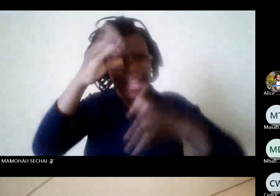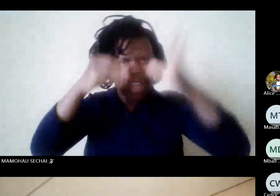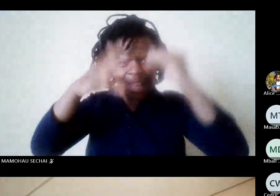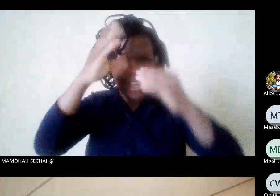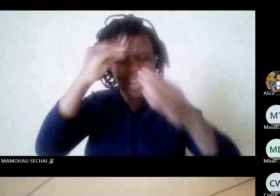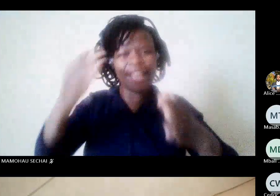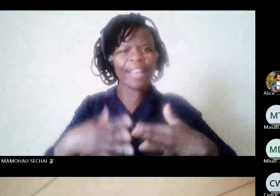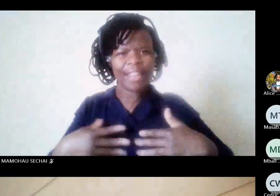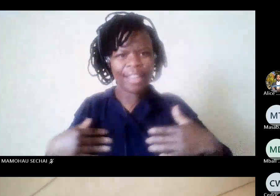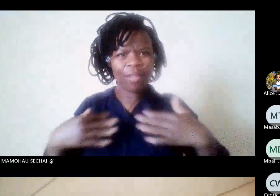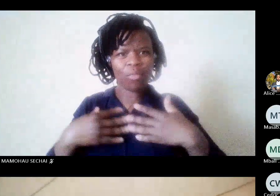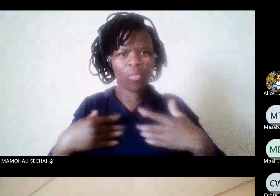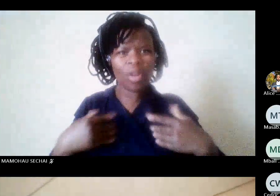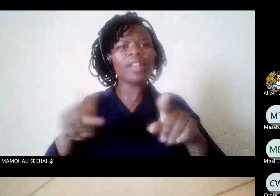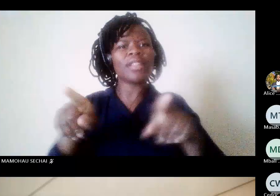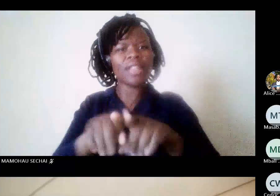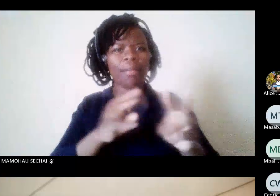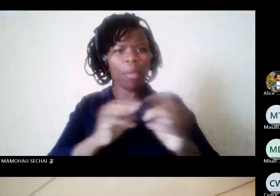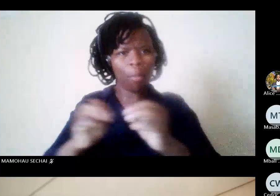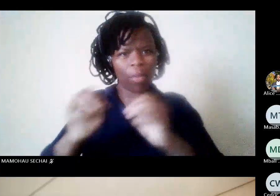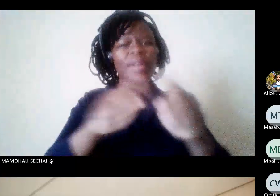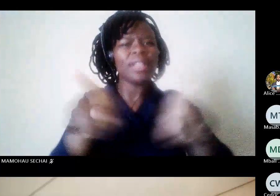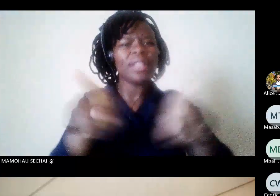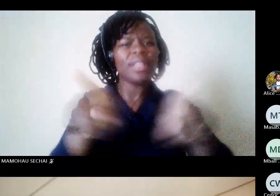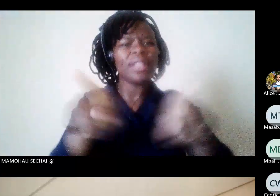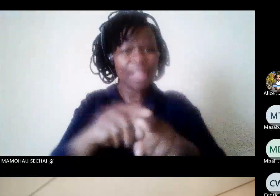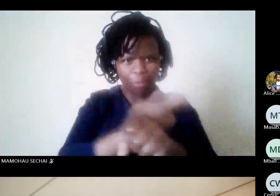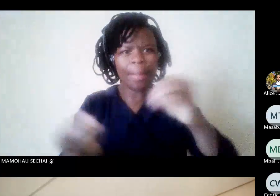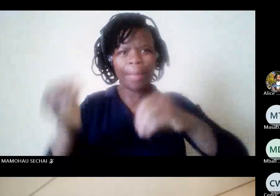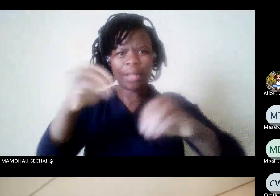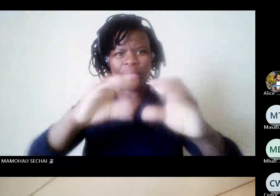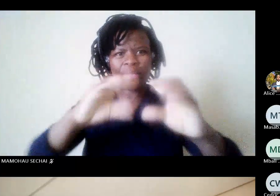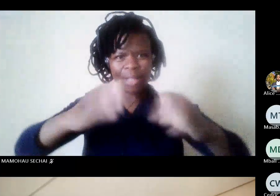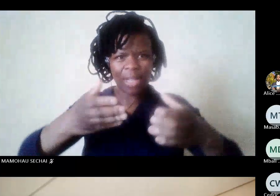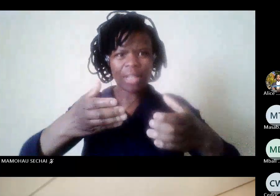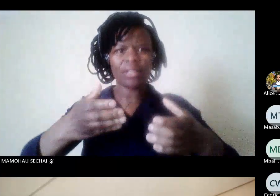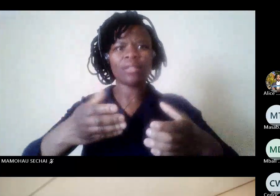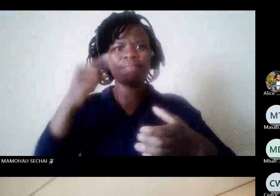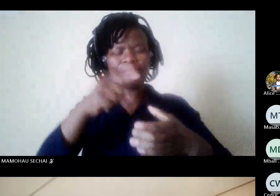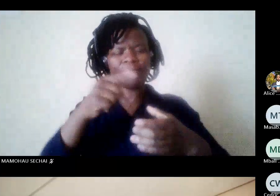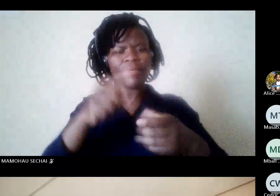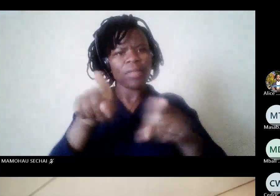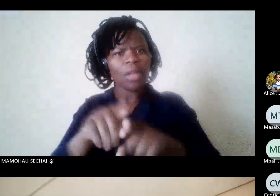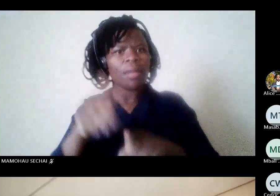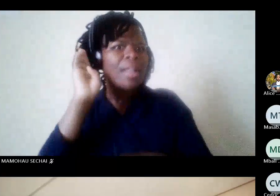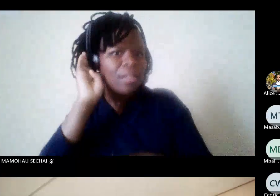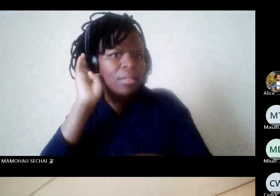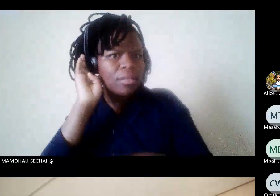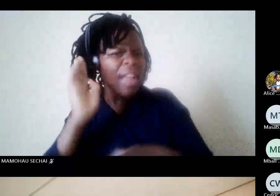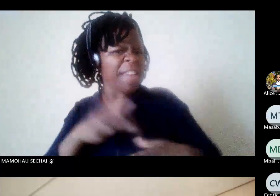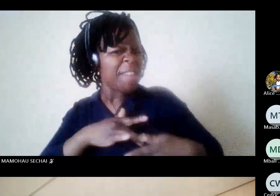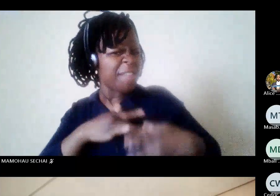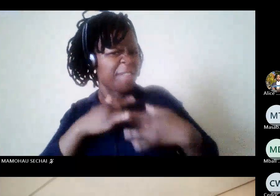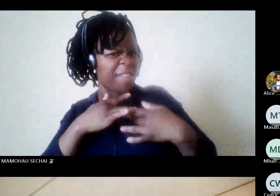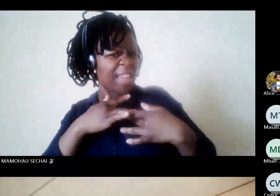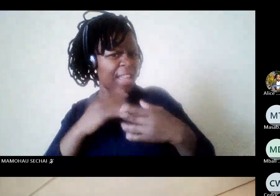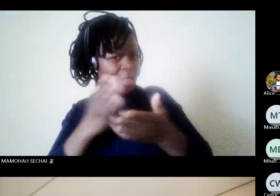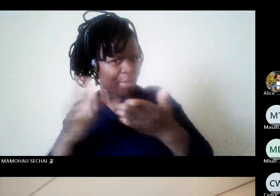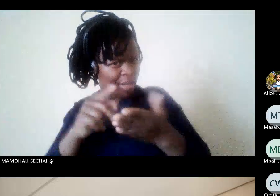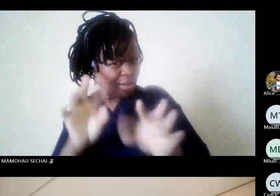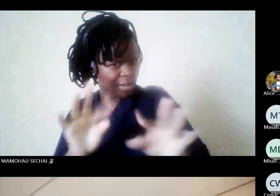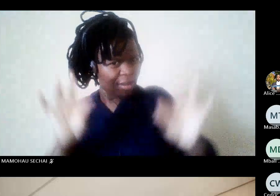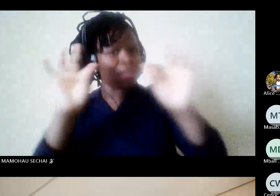mobility, and will be able to fully participate in class. So that's what he's saying. Listen, feel. That feel part is very critical. That's